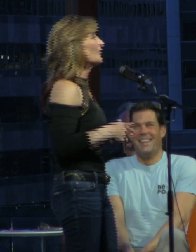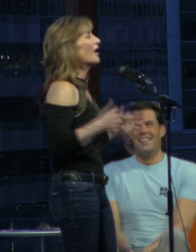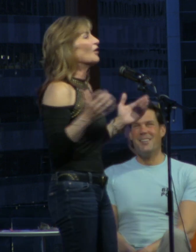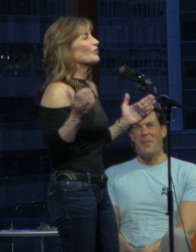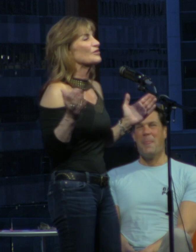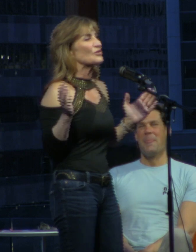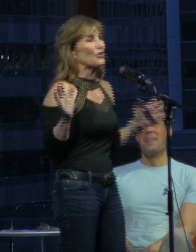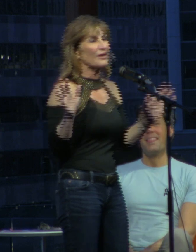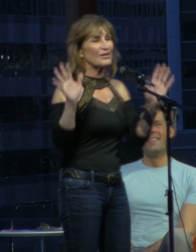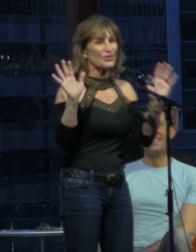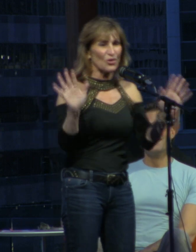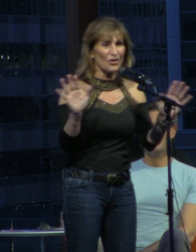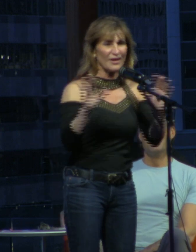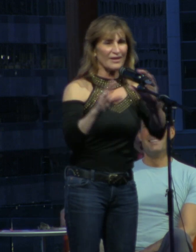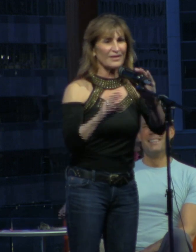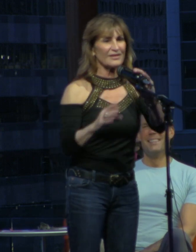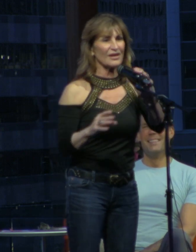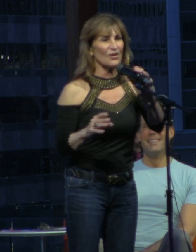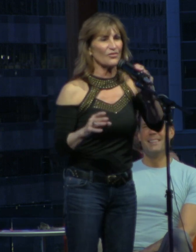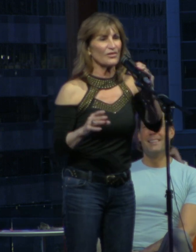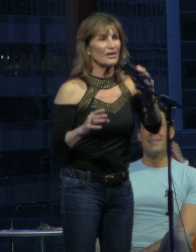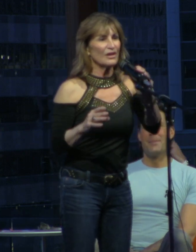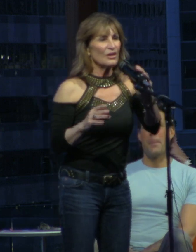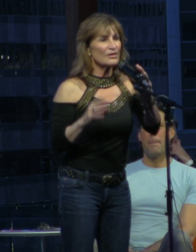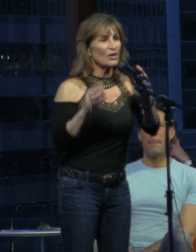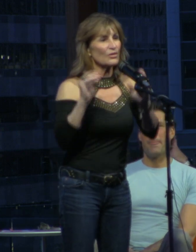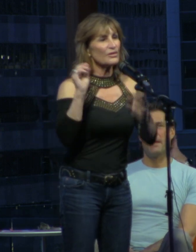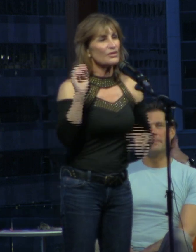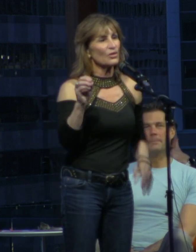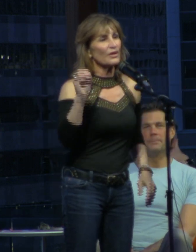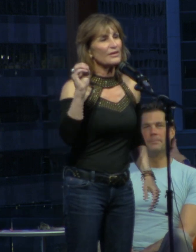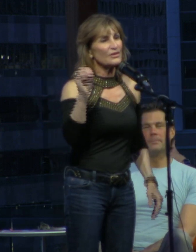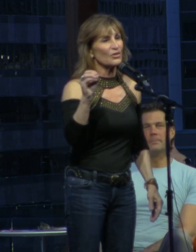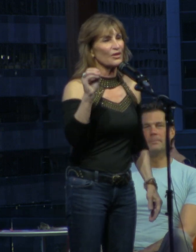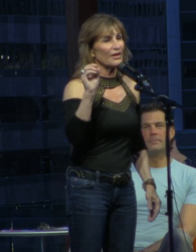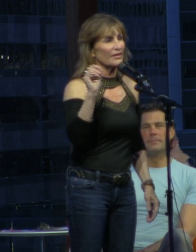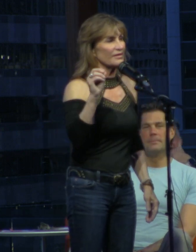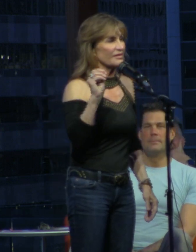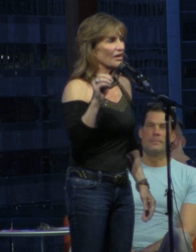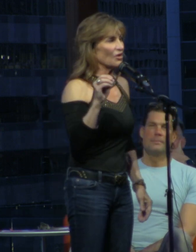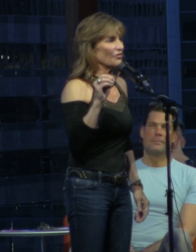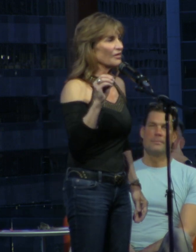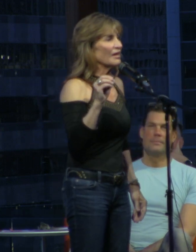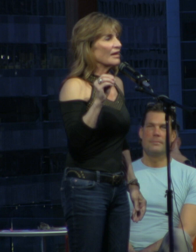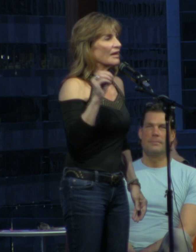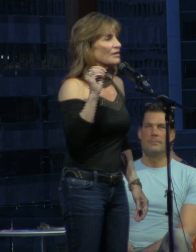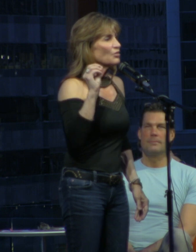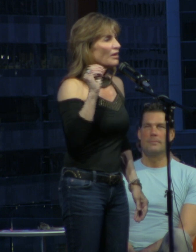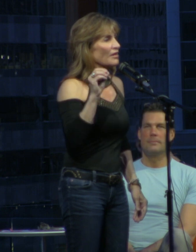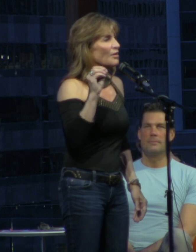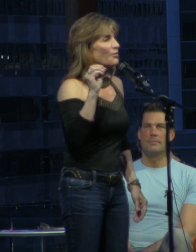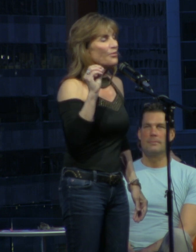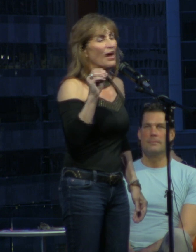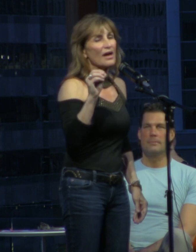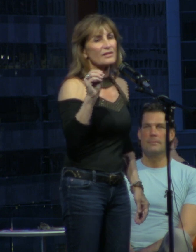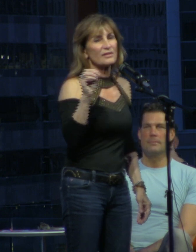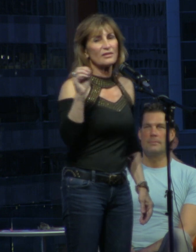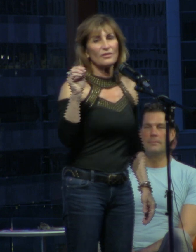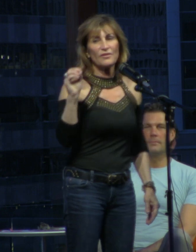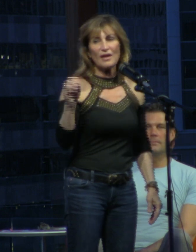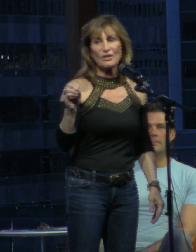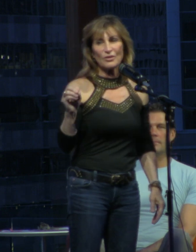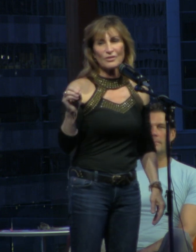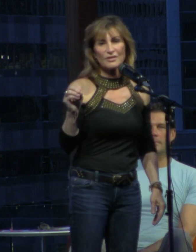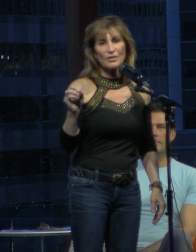right? Well, story in itself. So story in itself is one of the